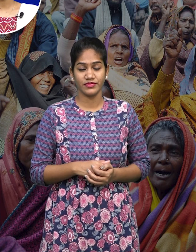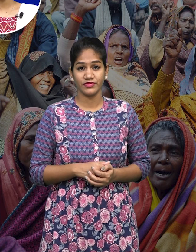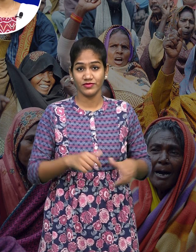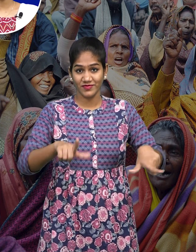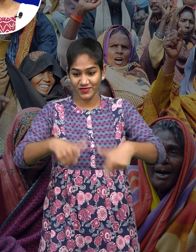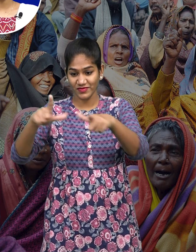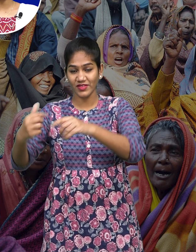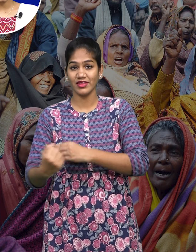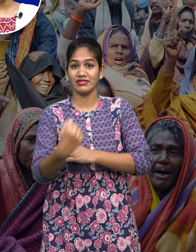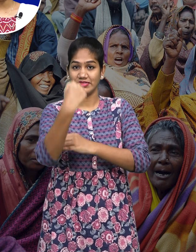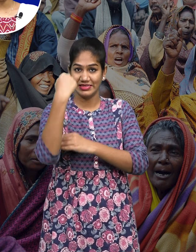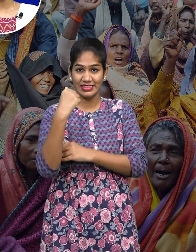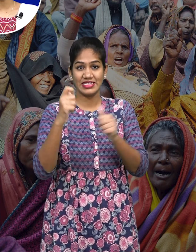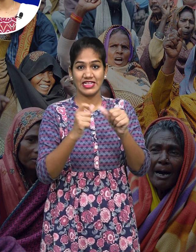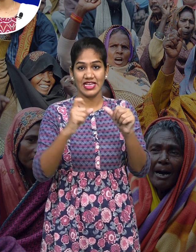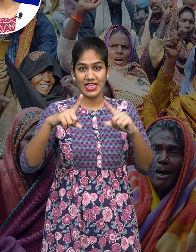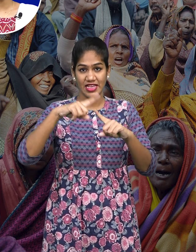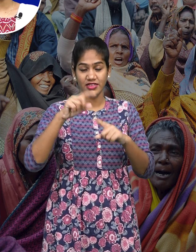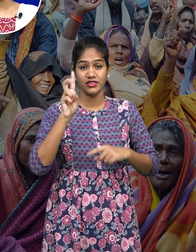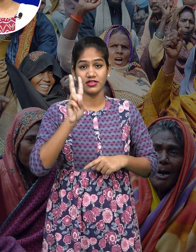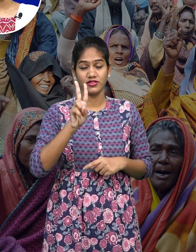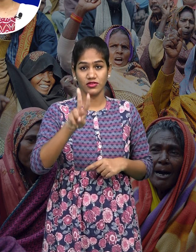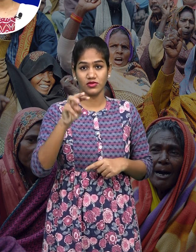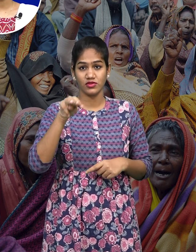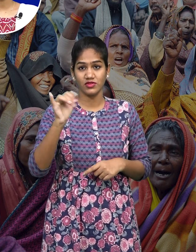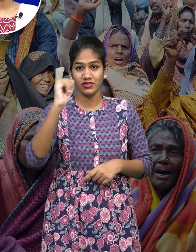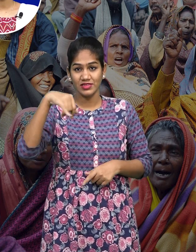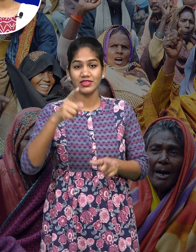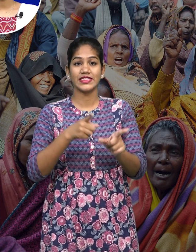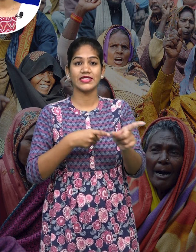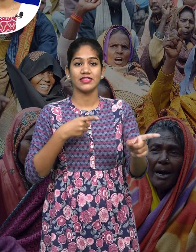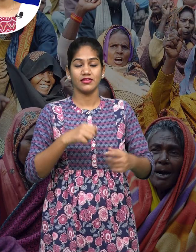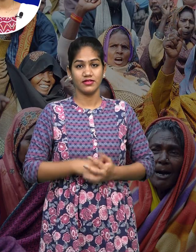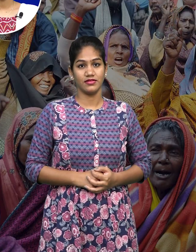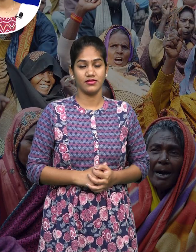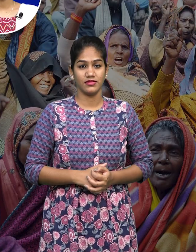the Forest Rights Act in 2006.